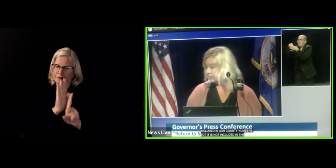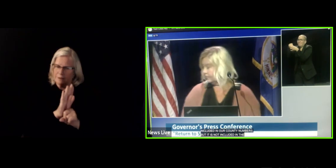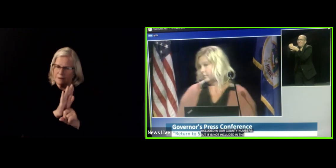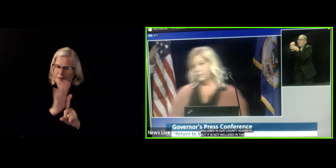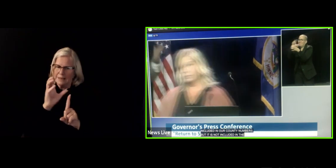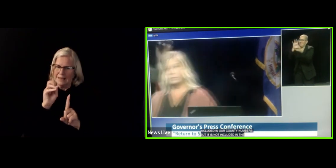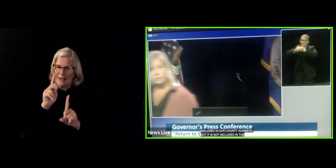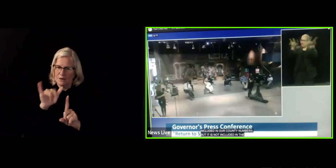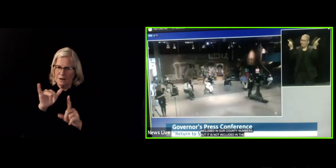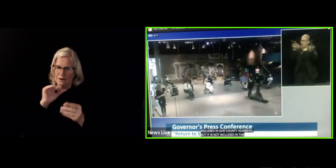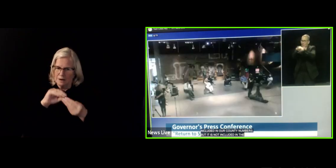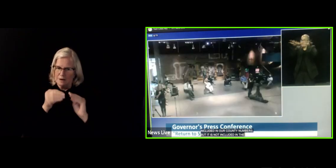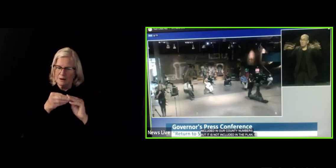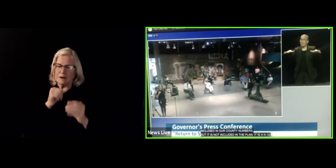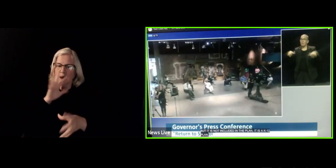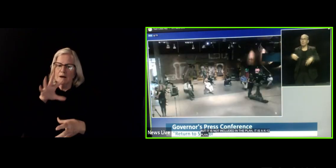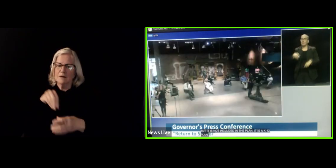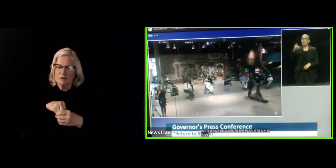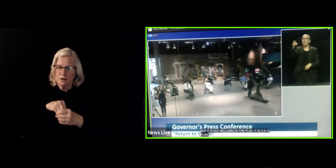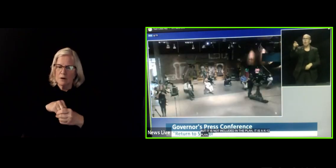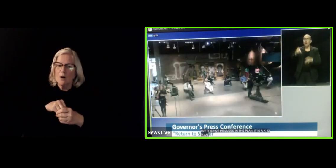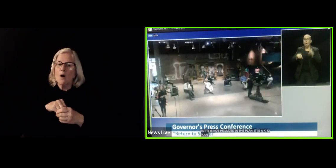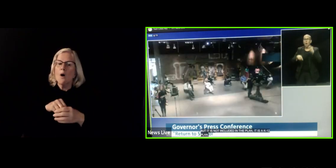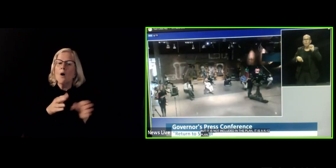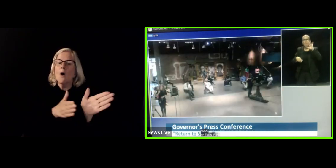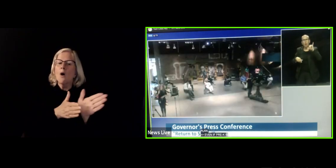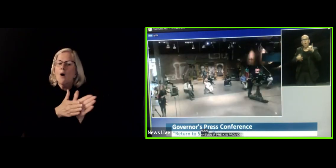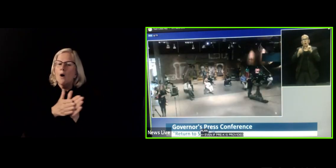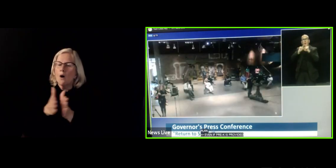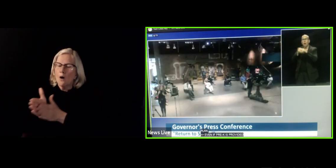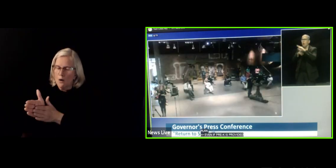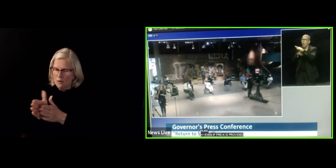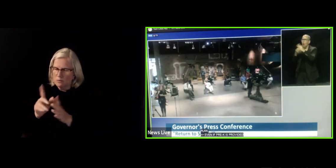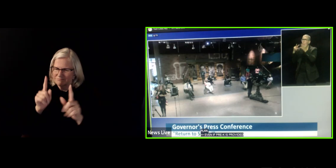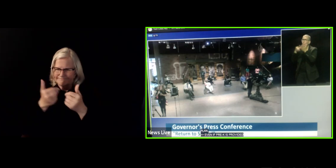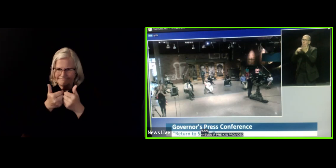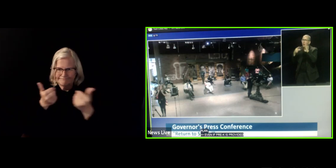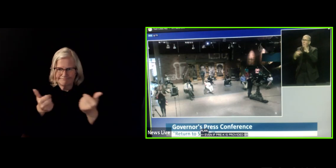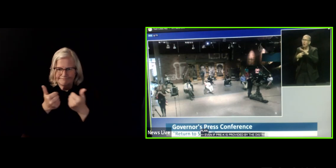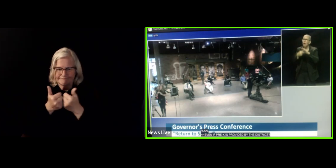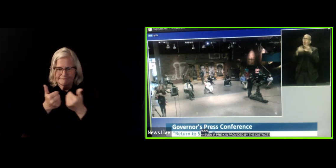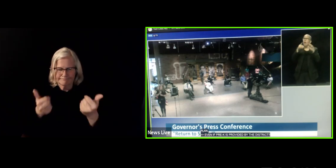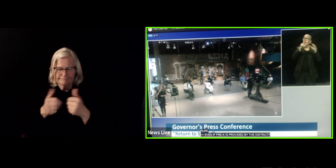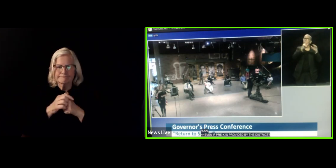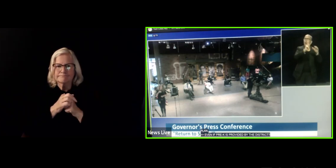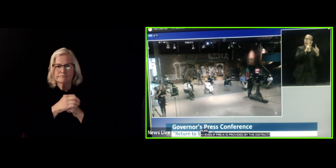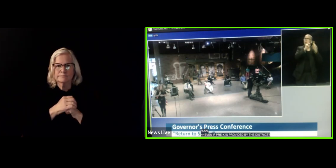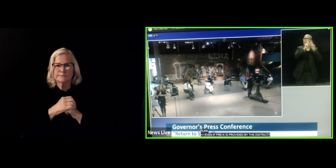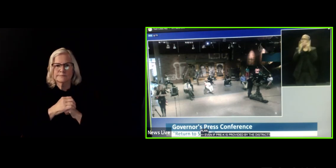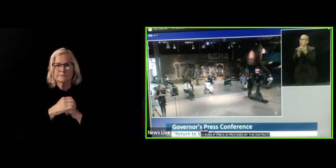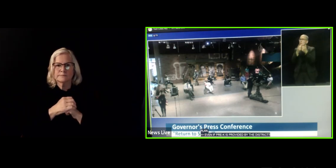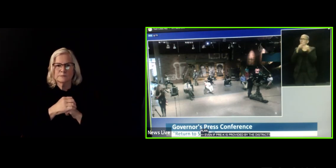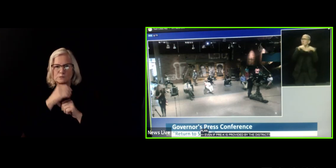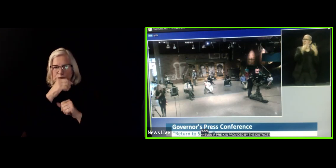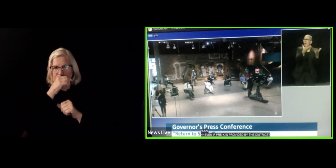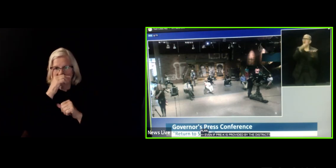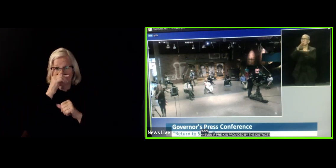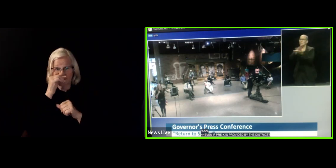Even if pre-K is provided by the district or part of the district? It's strange because we're going back and forth